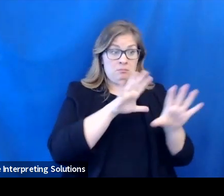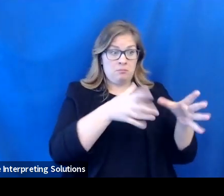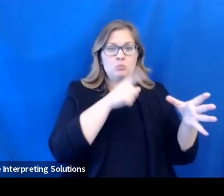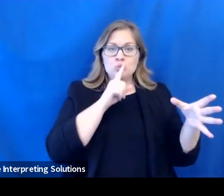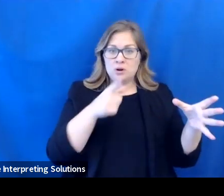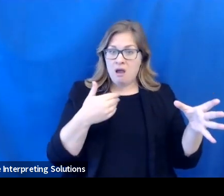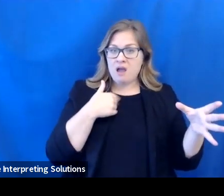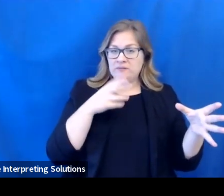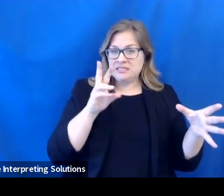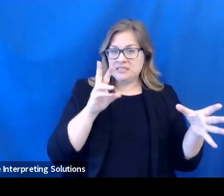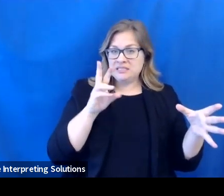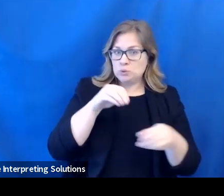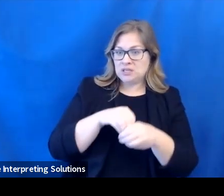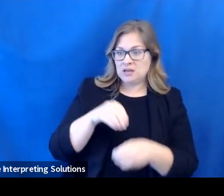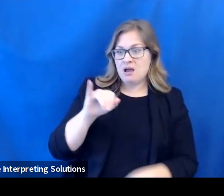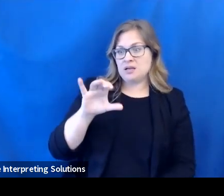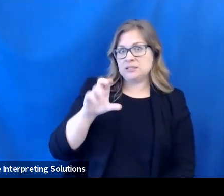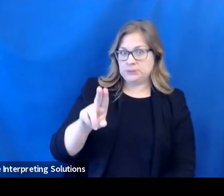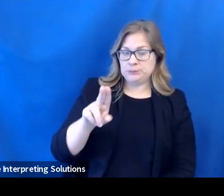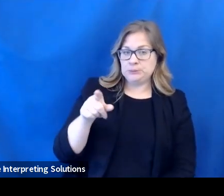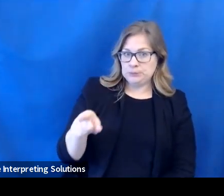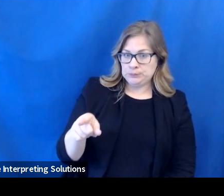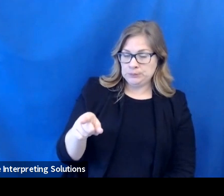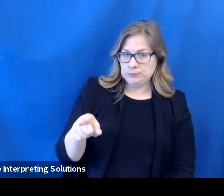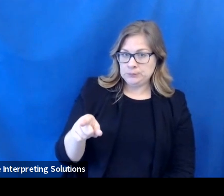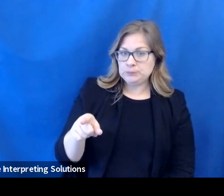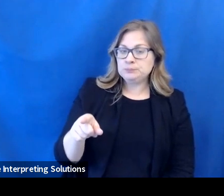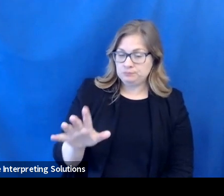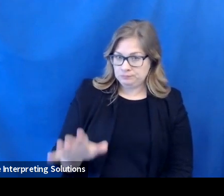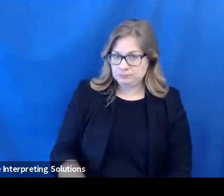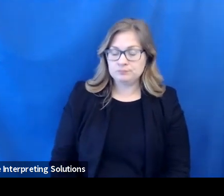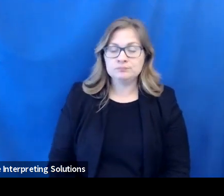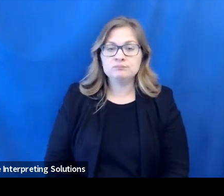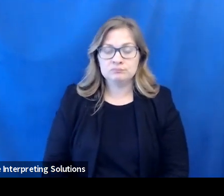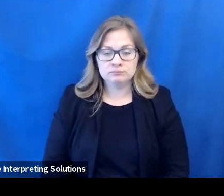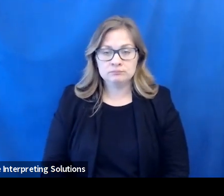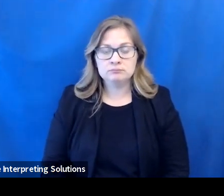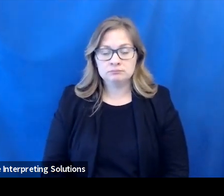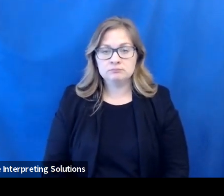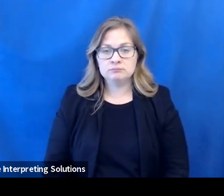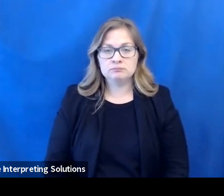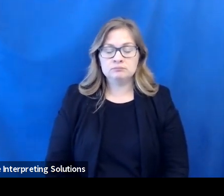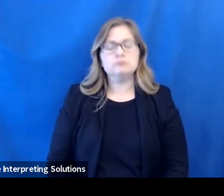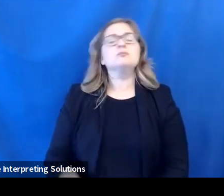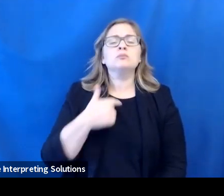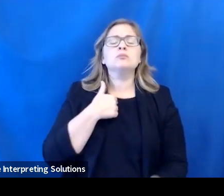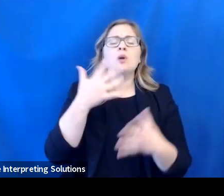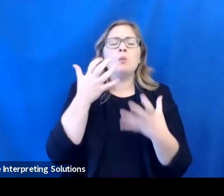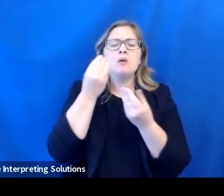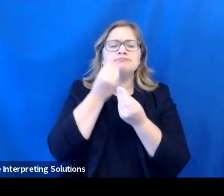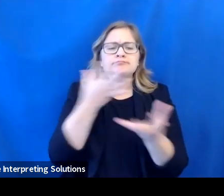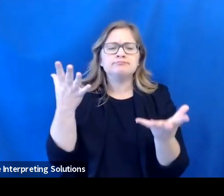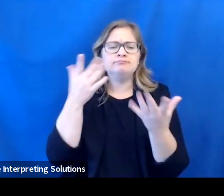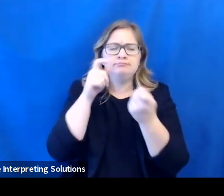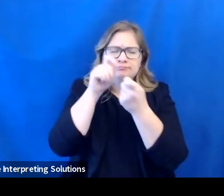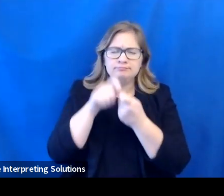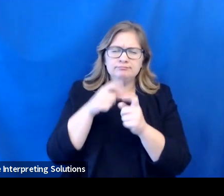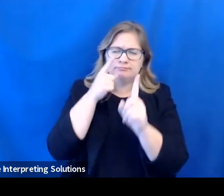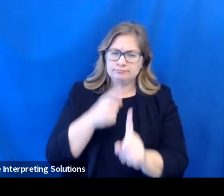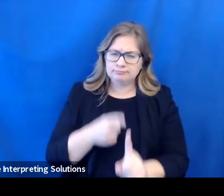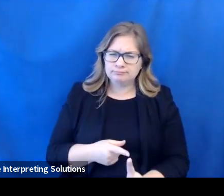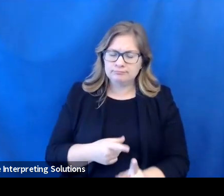I'd like to just mention a couple of specific topics of focus. One of the ways in which we're trying